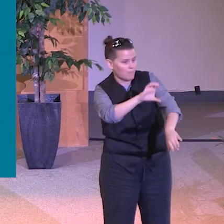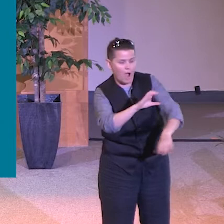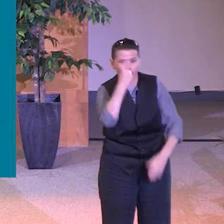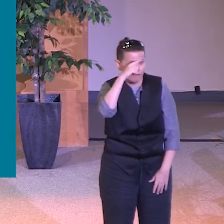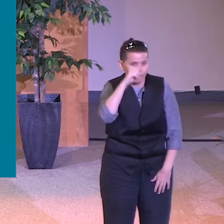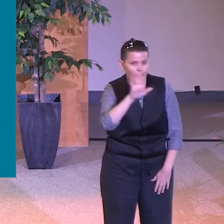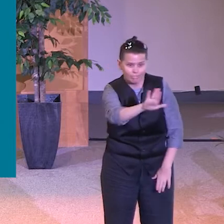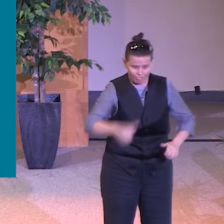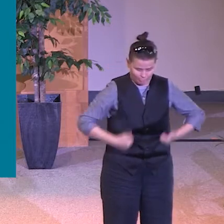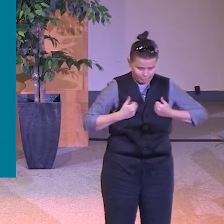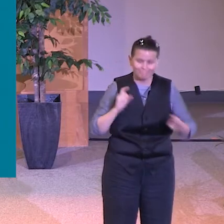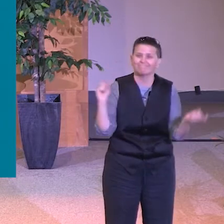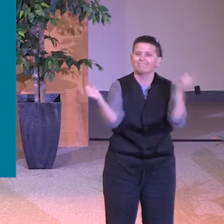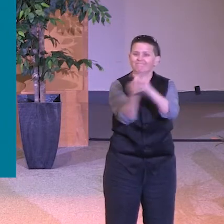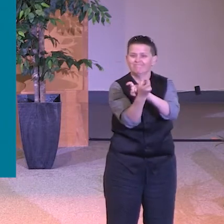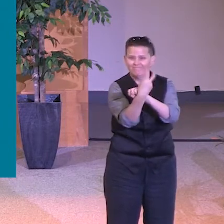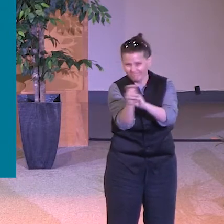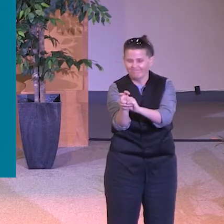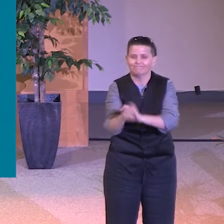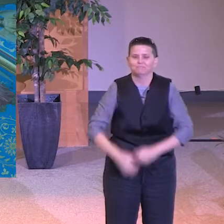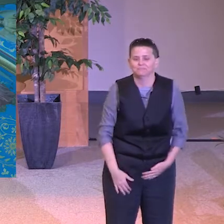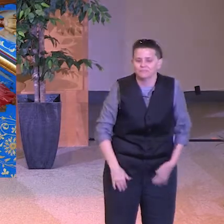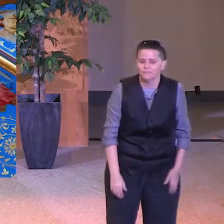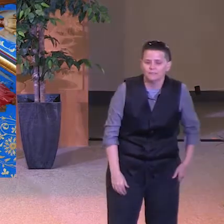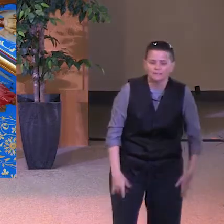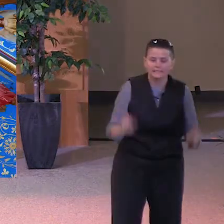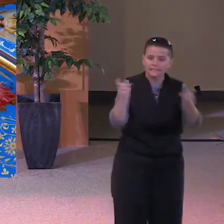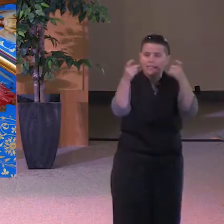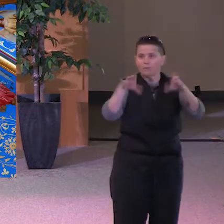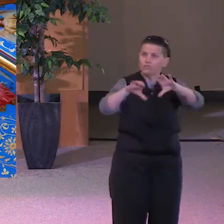to transform their lives. Celebration.